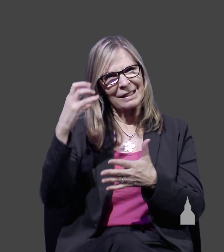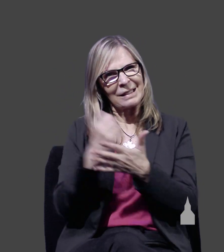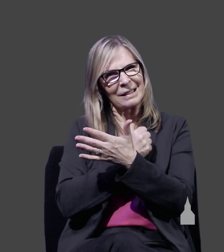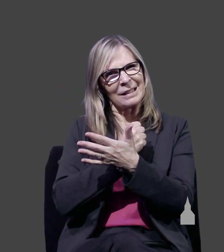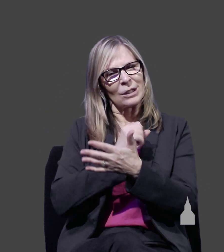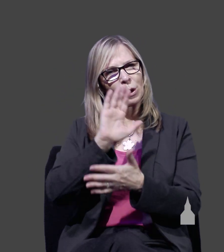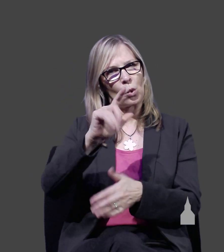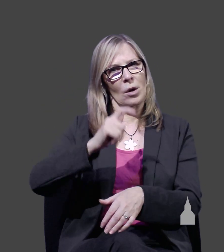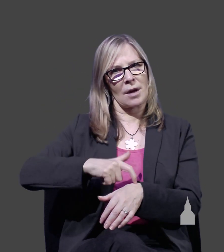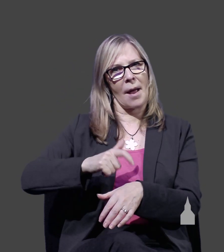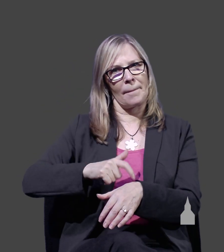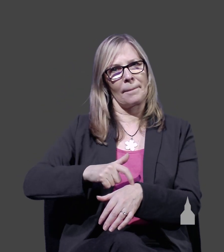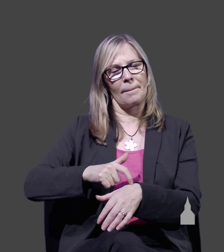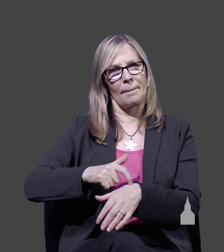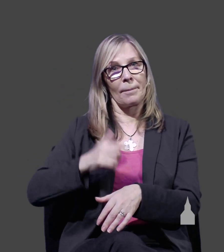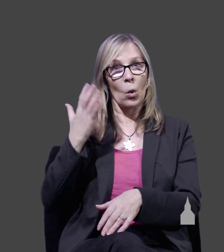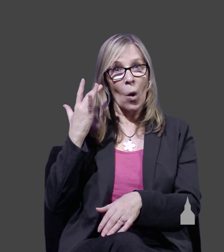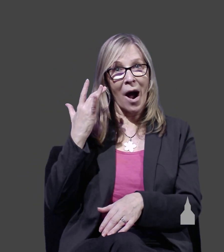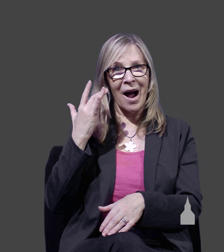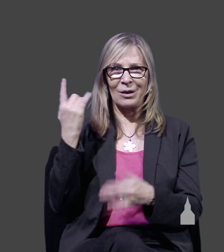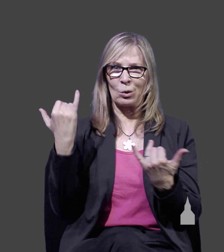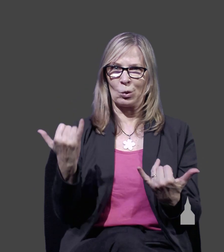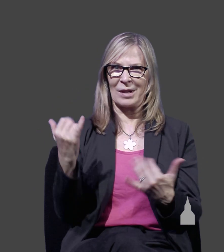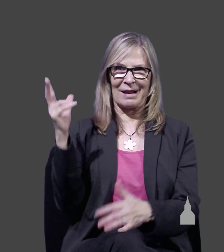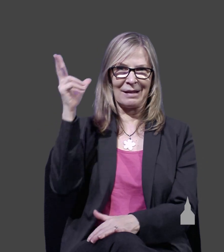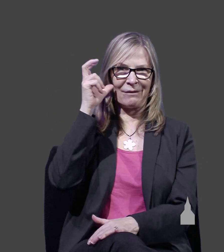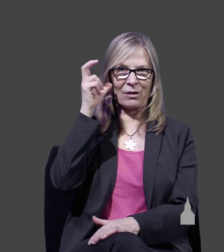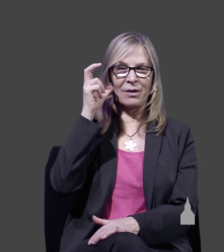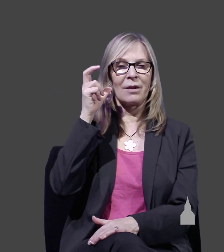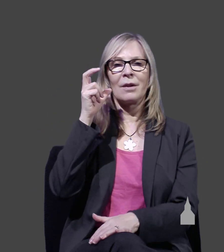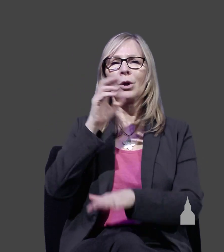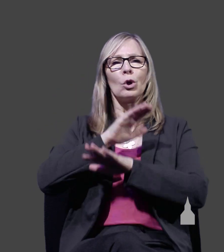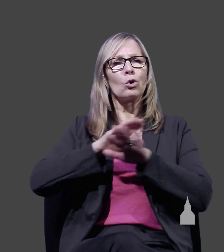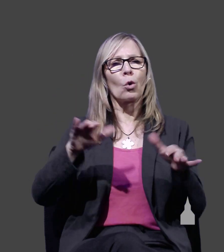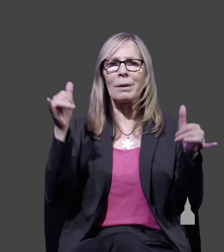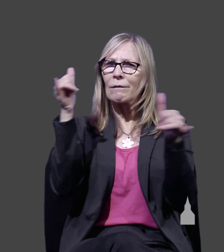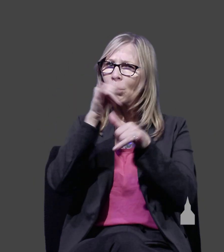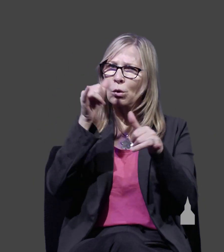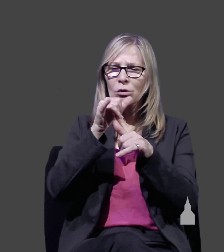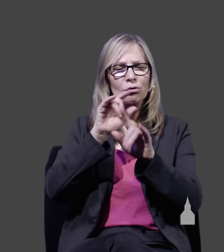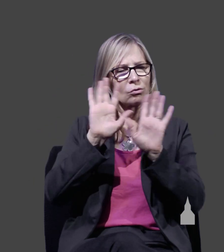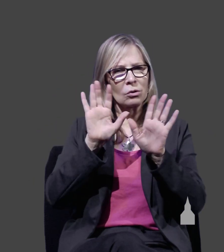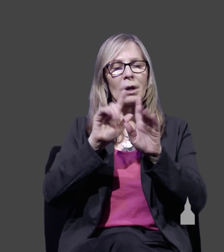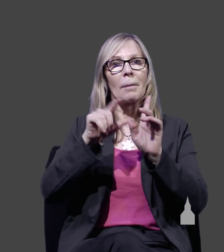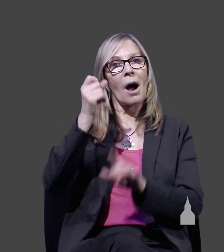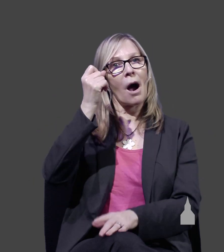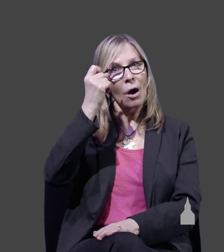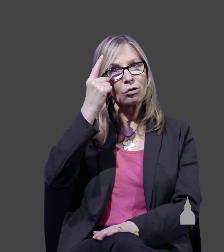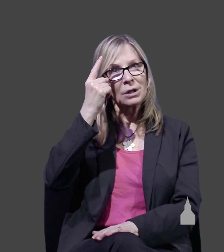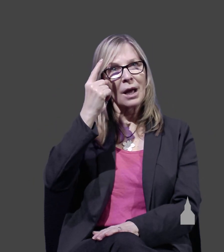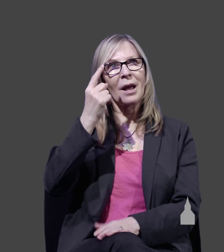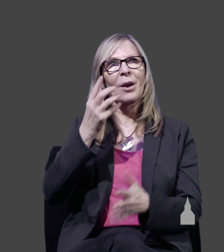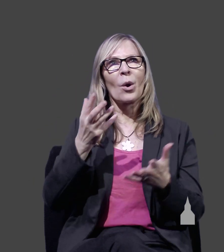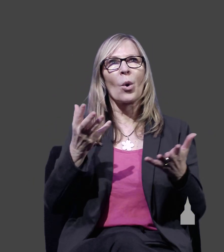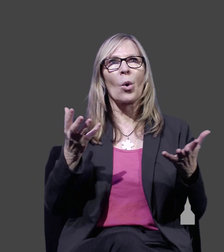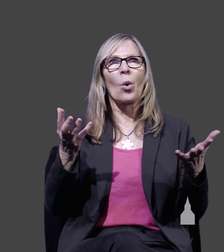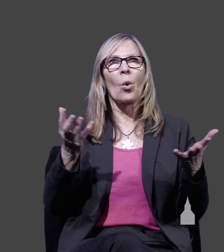days are evil. So then, do not be foolish, but understand what the will of the Lord